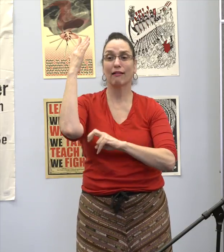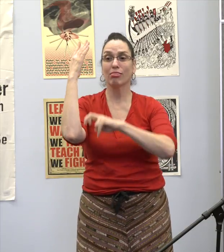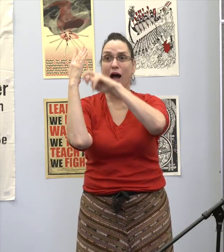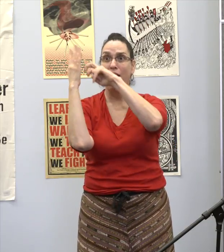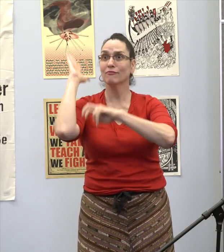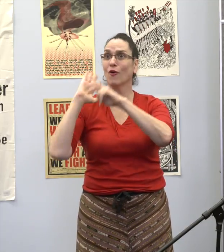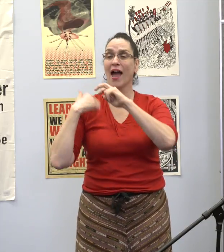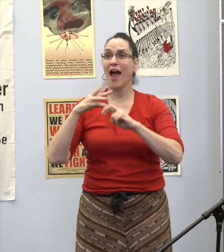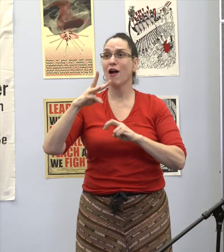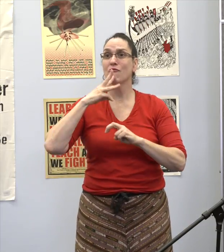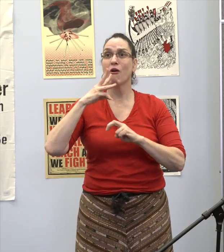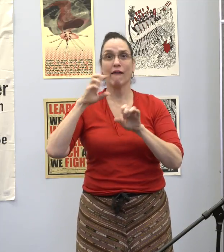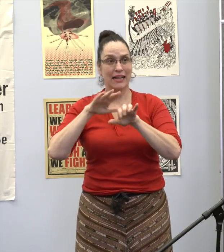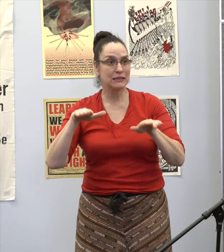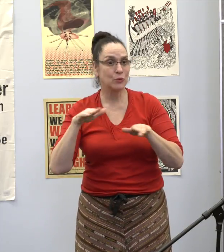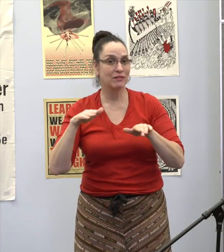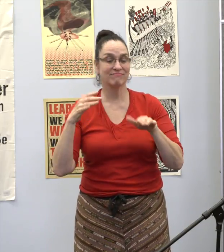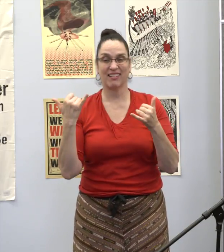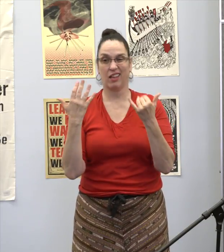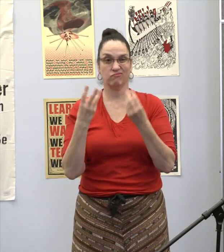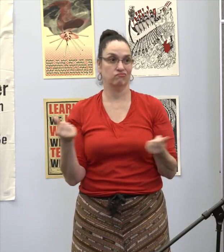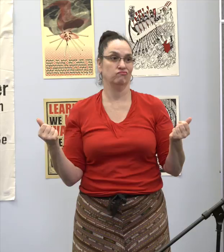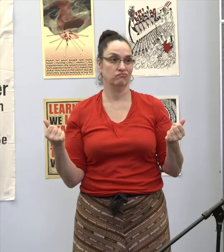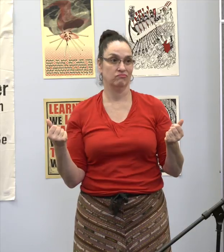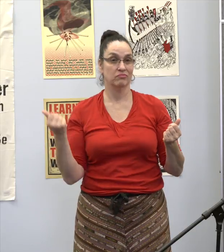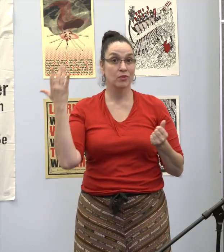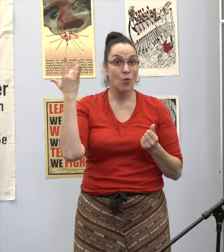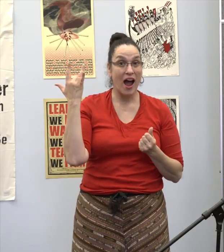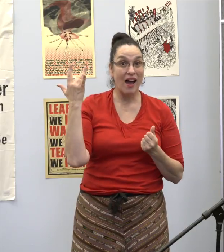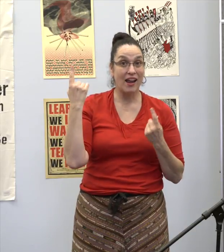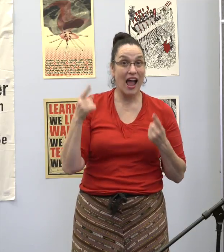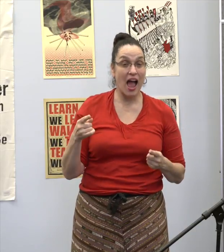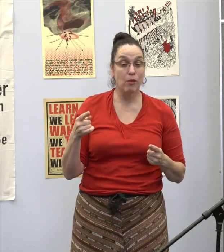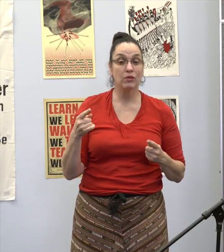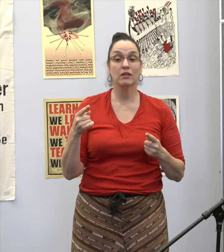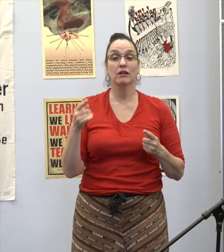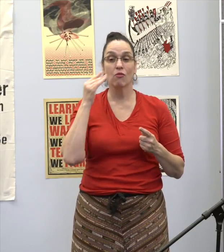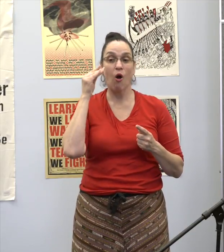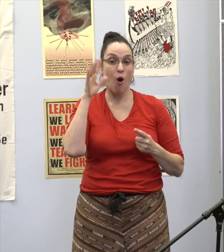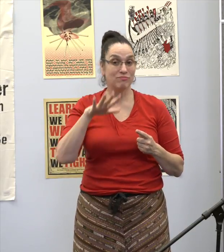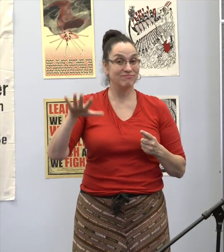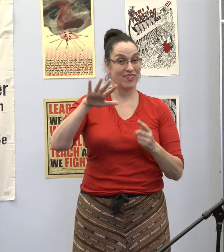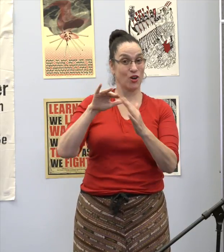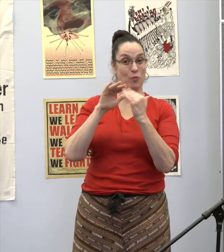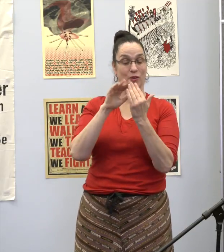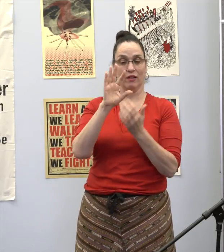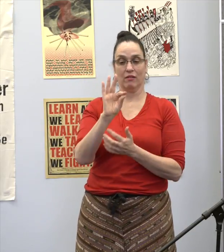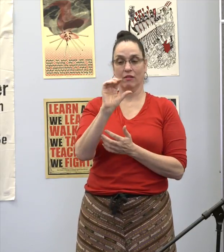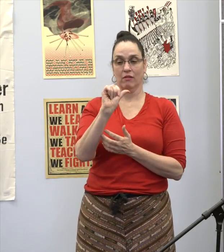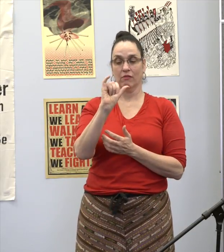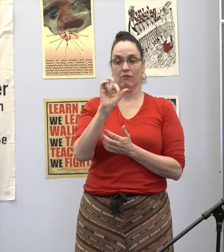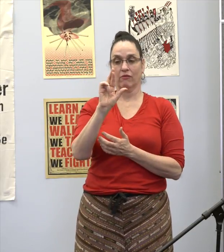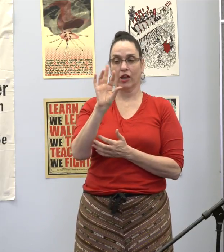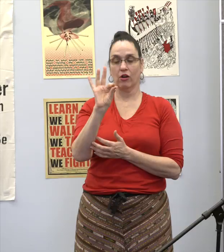existence. Why did this happen? The homes in Fairfield came down